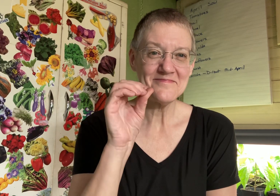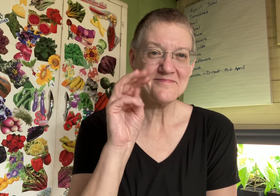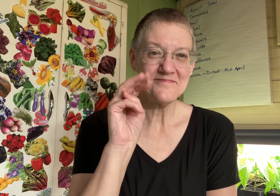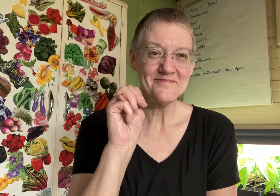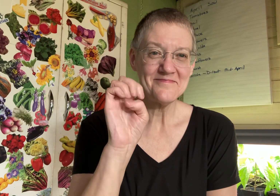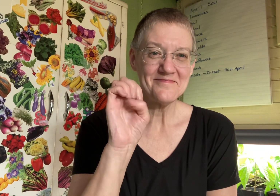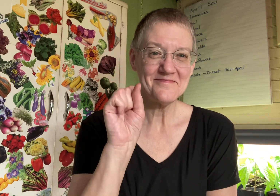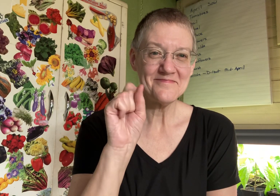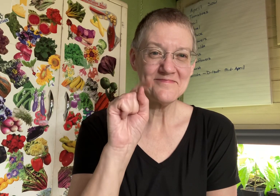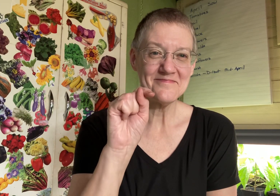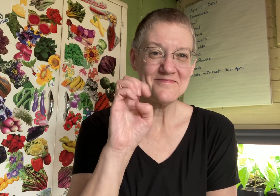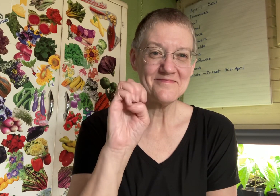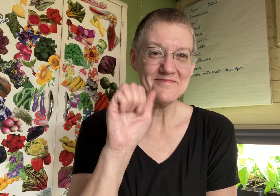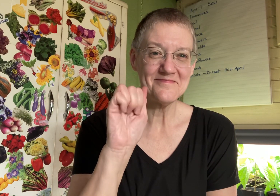Homestead.